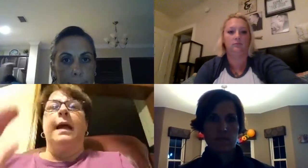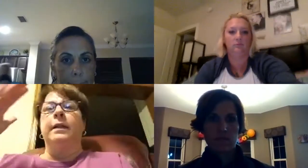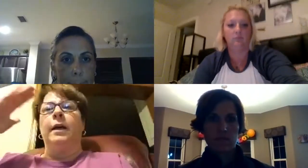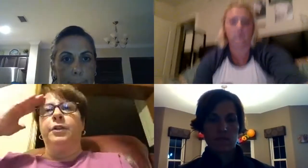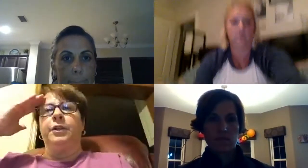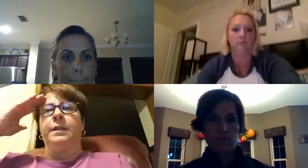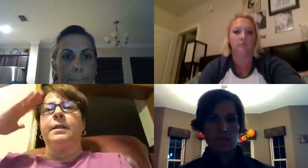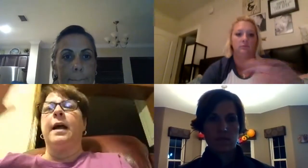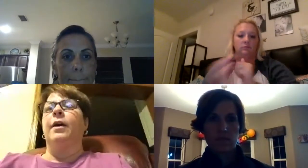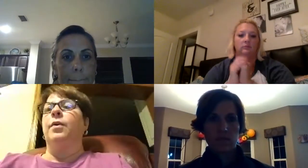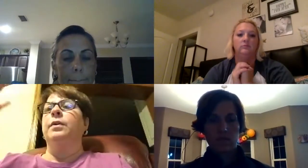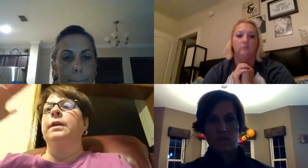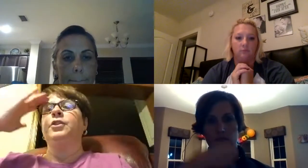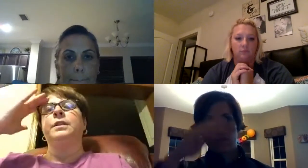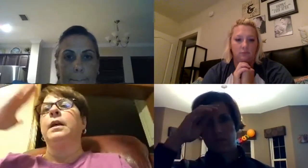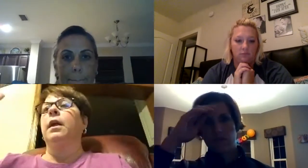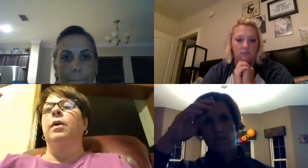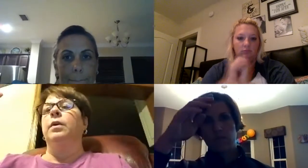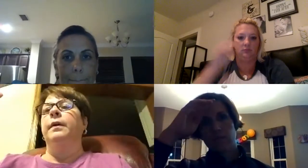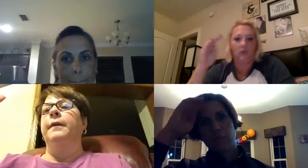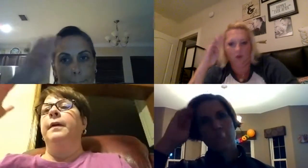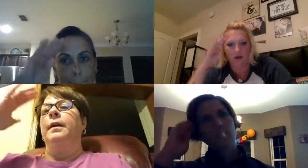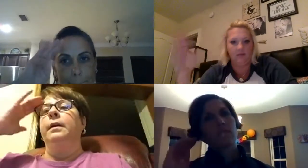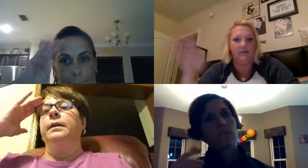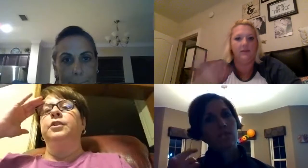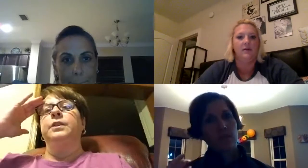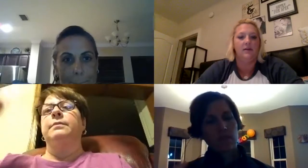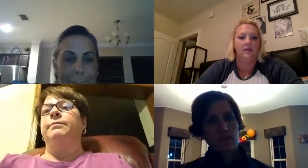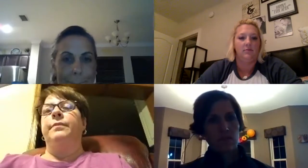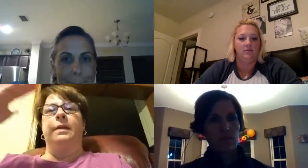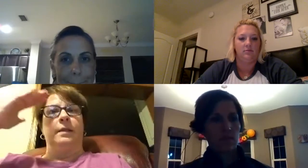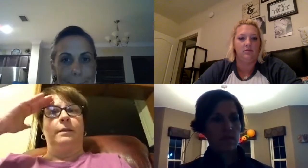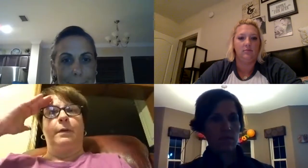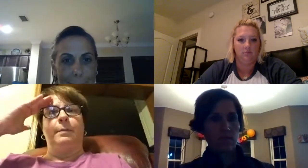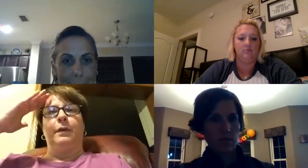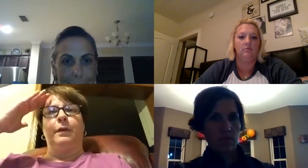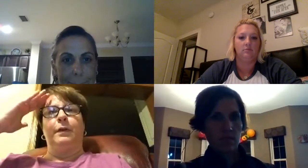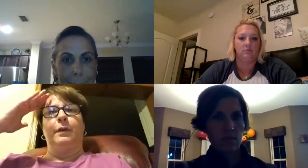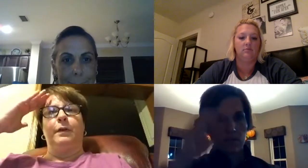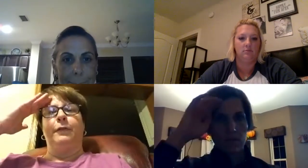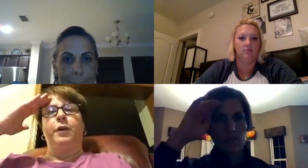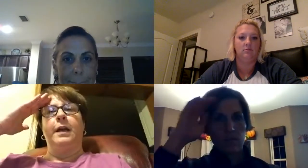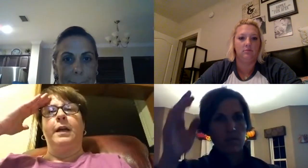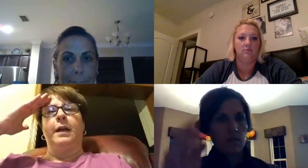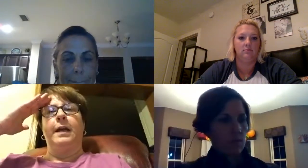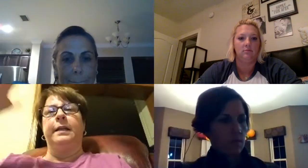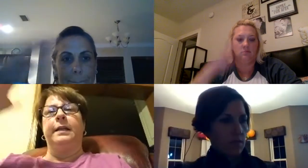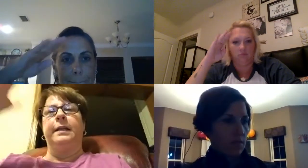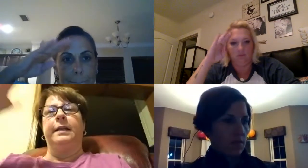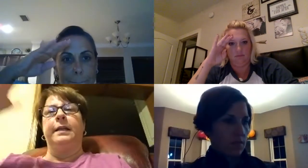Hello is just hello. It's just hello. It's just this from your forehead, hello, like you're